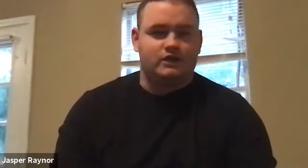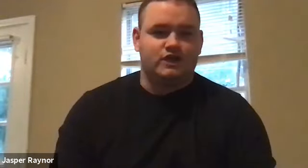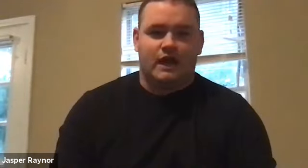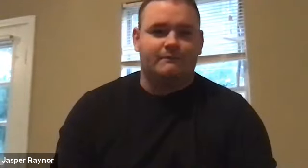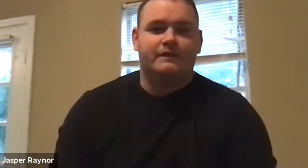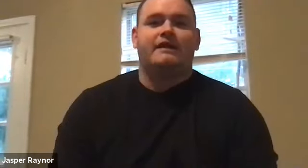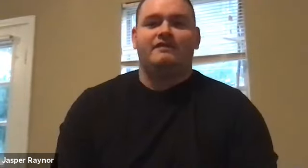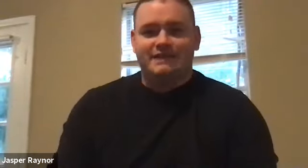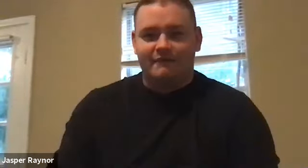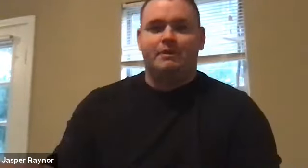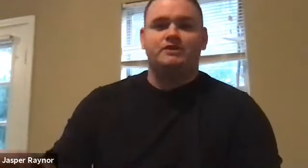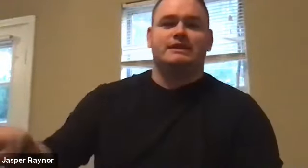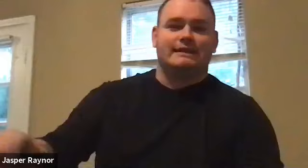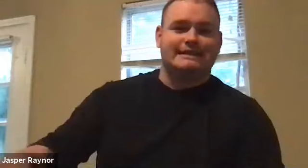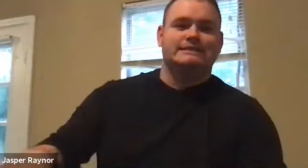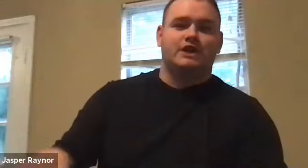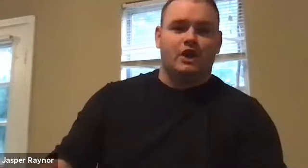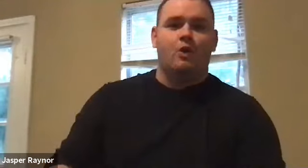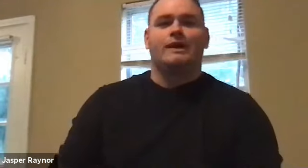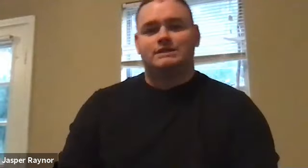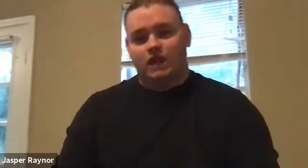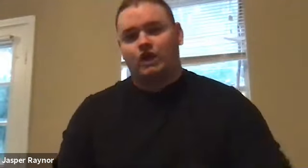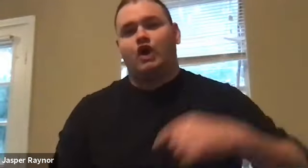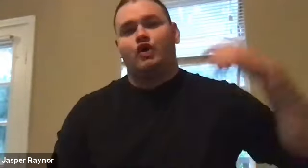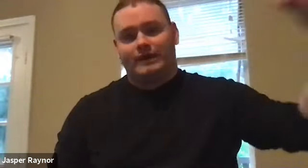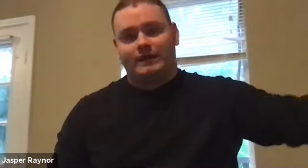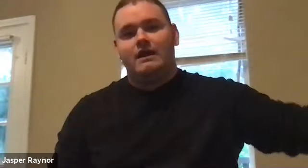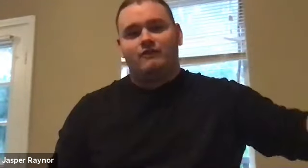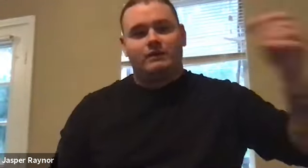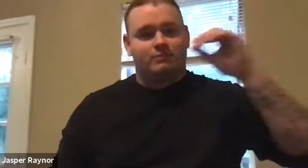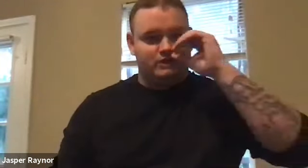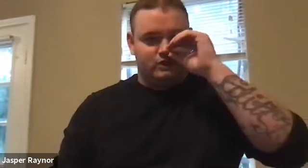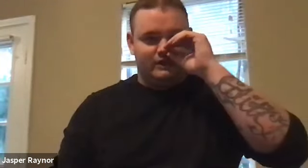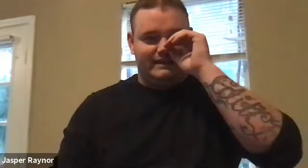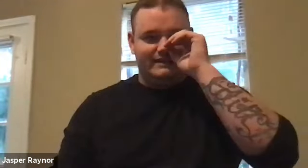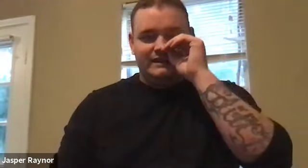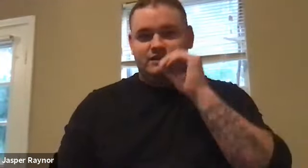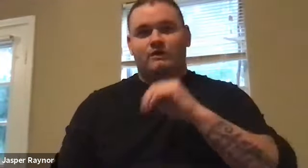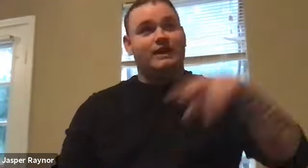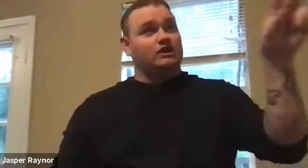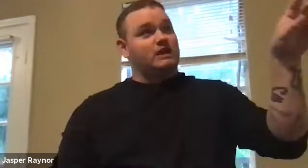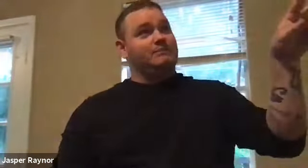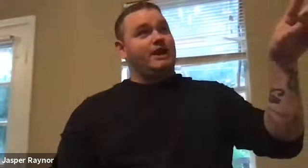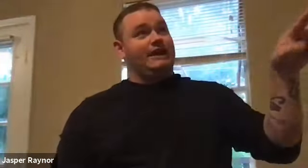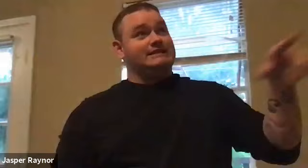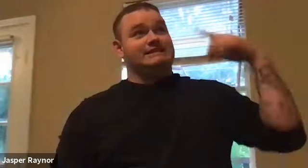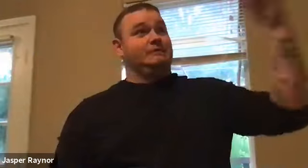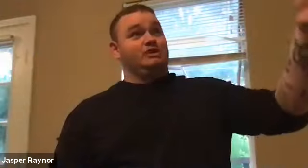good job. The deaf person needs to know what is occurring from the preacher. And so if he looks up there and he sees that the